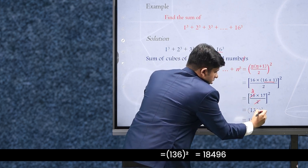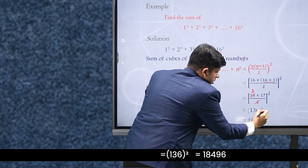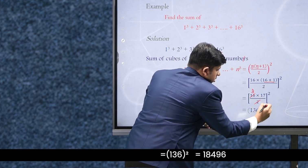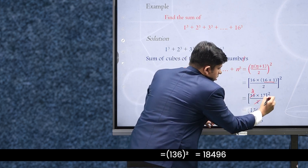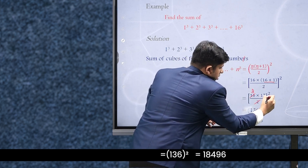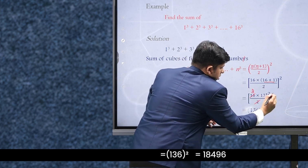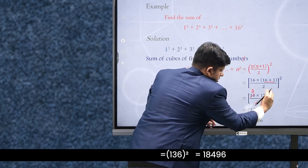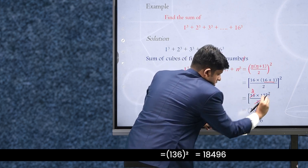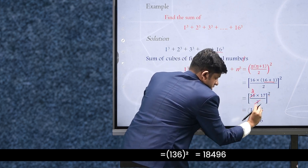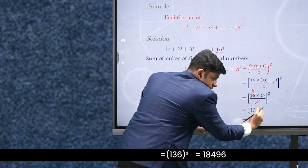which is equal to